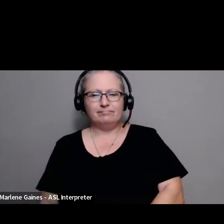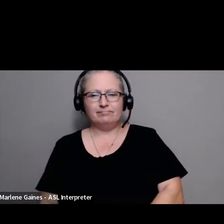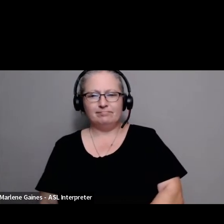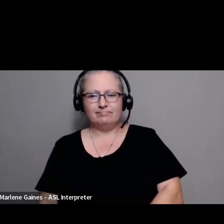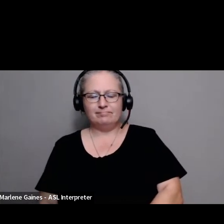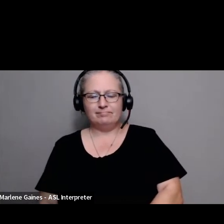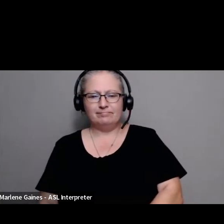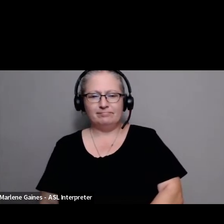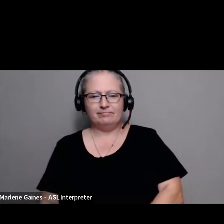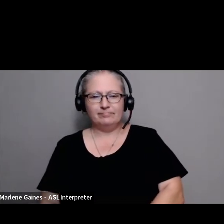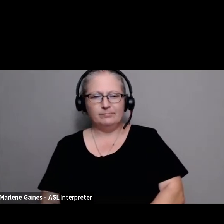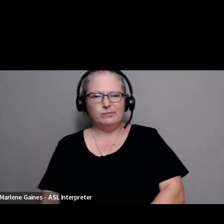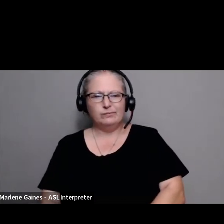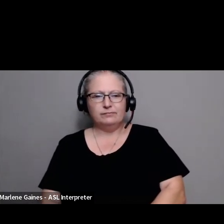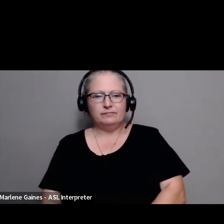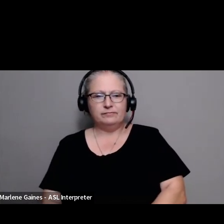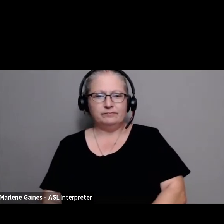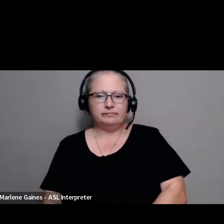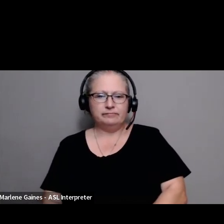Switch in. We're gonna get like.